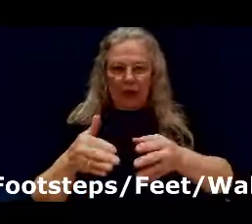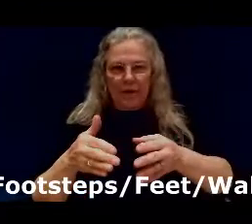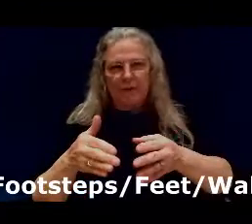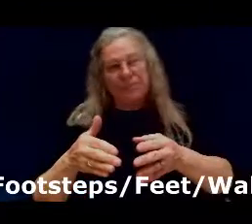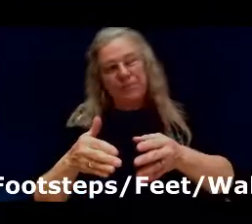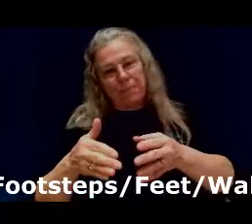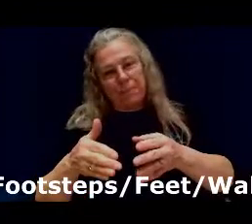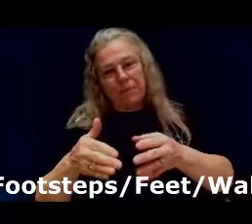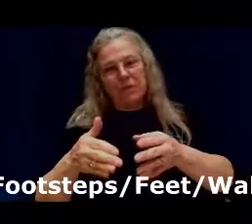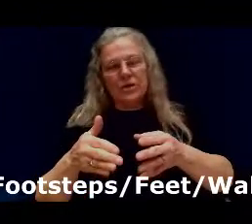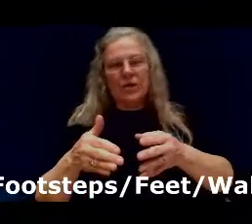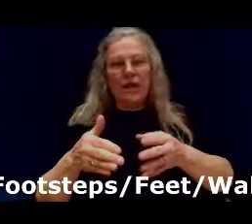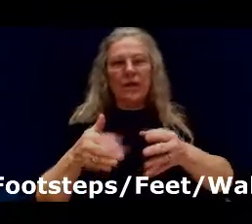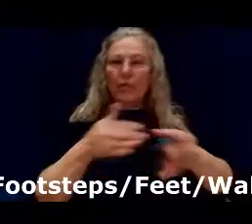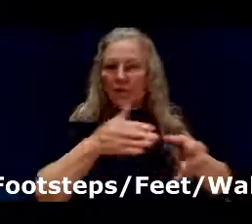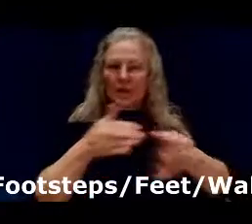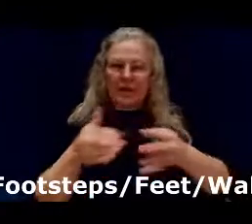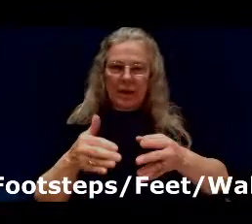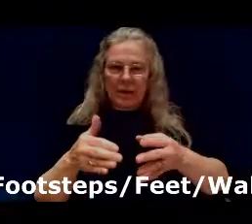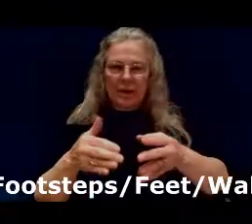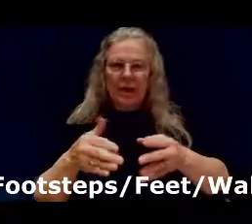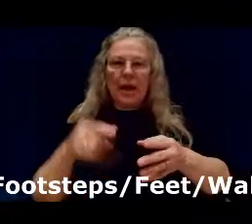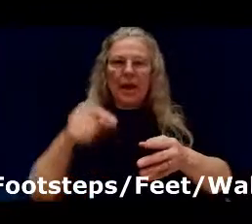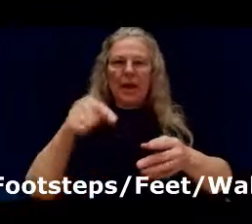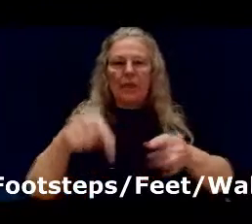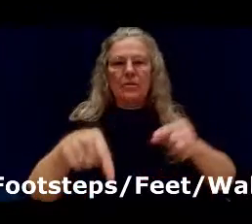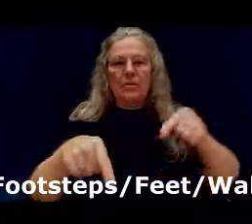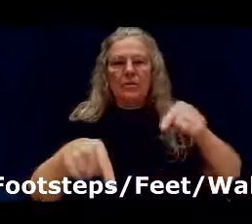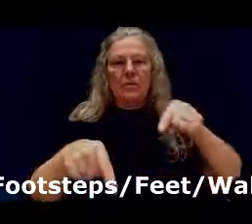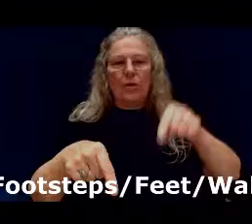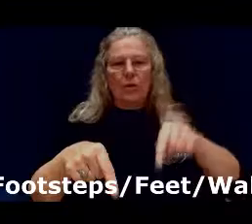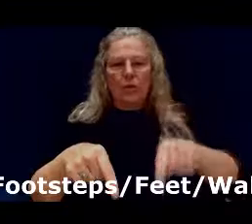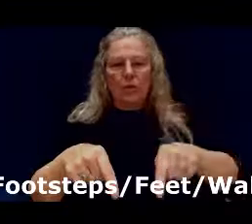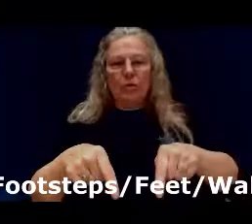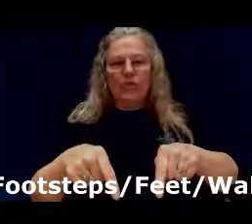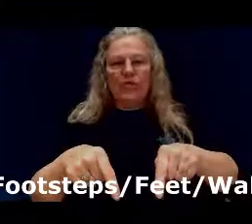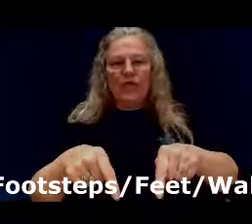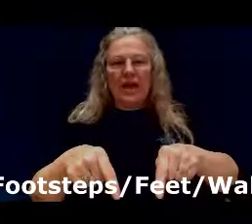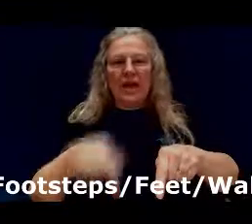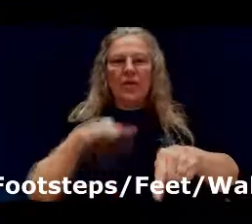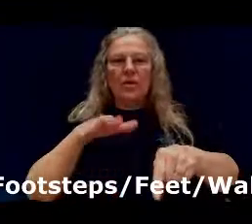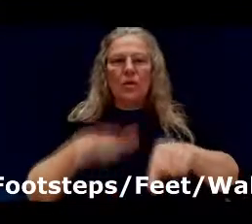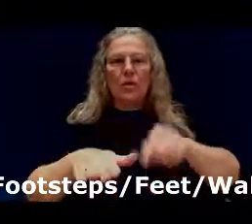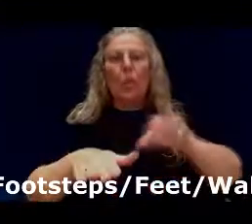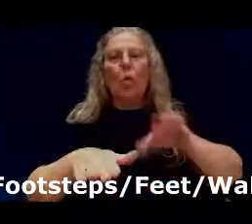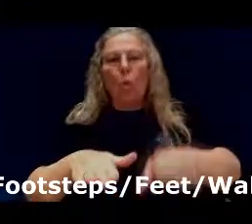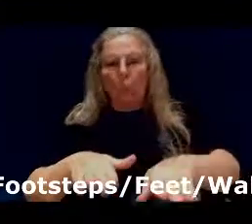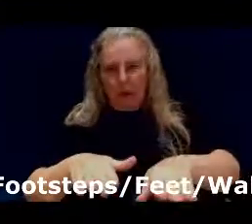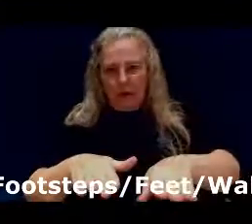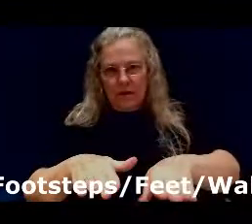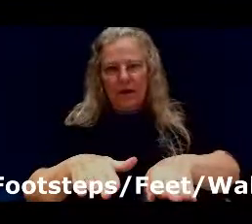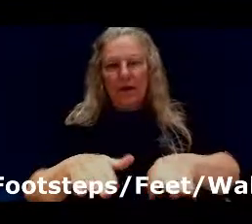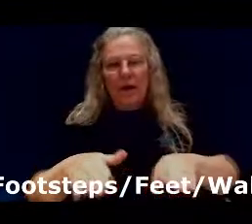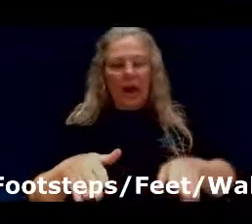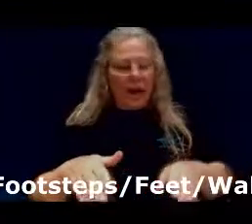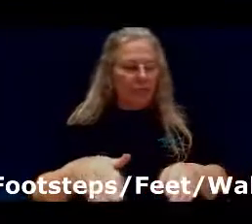trod, which is kind of a redundant. You use feet walked.